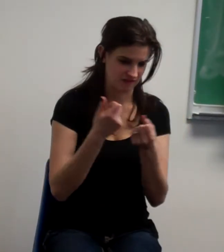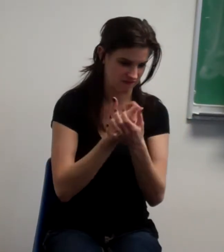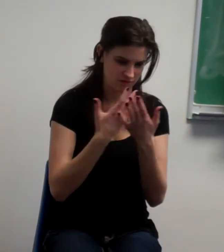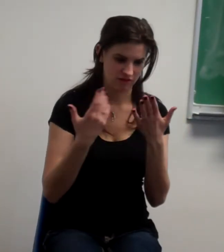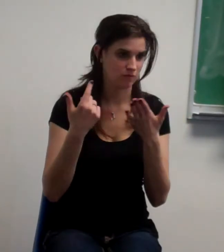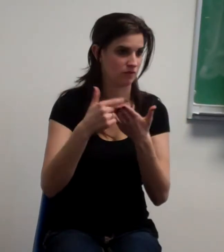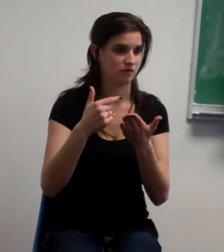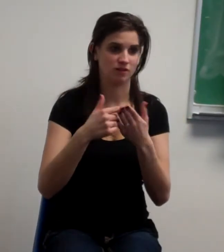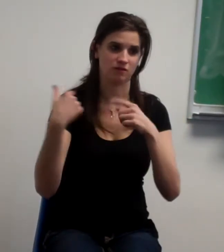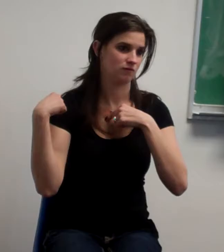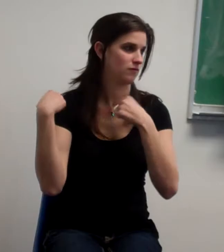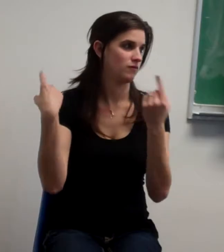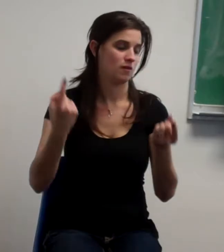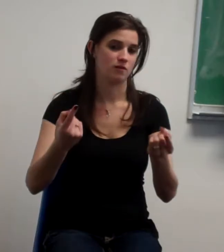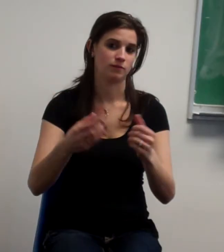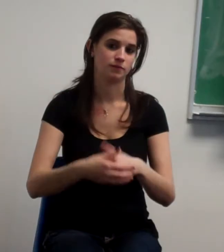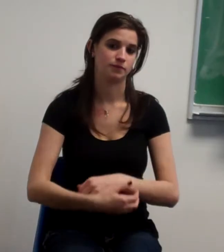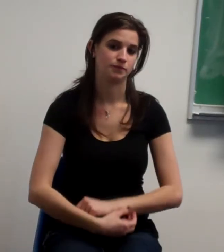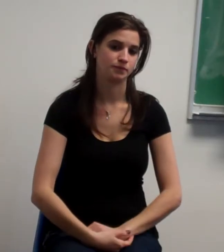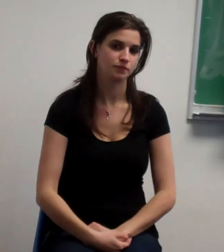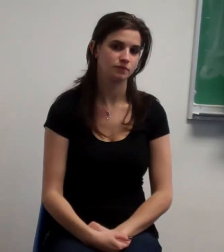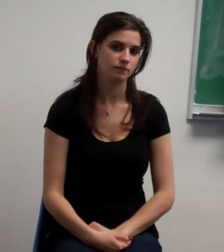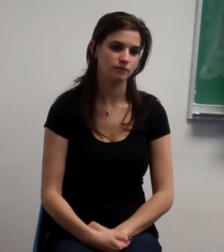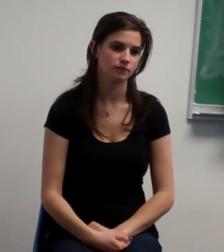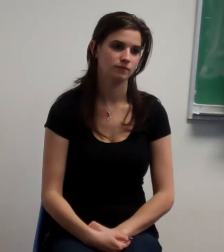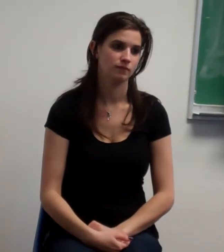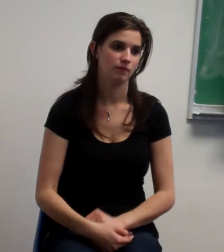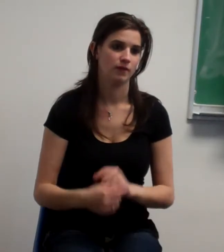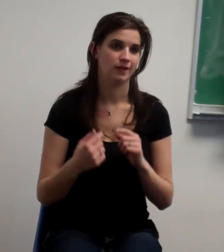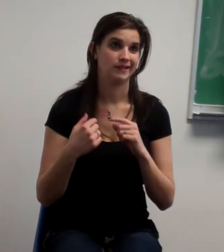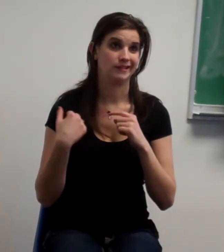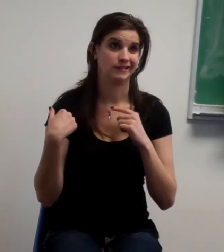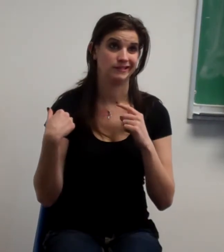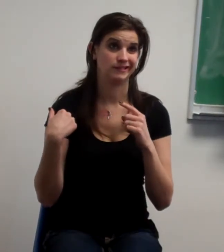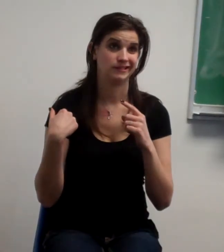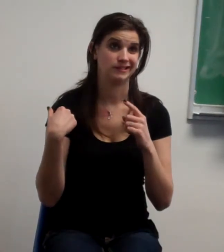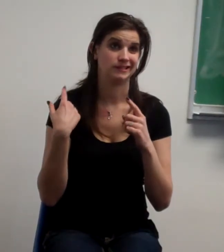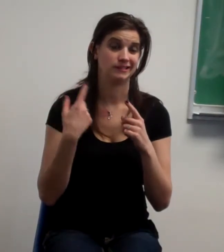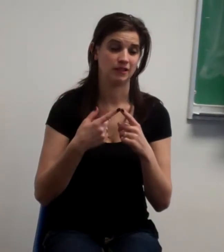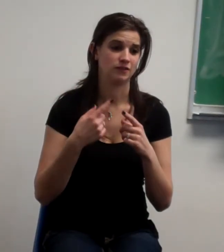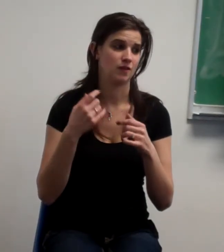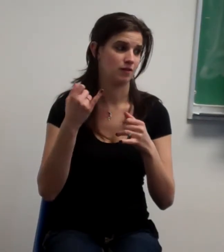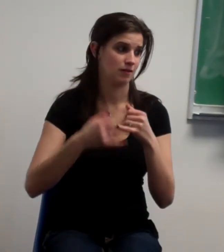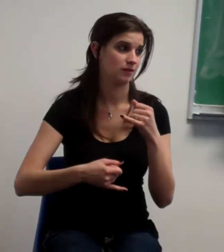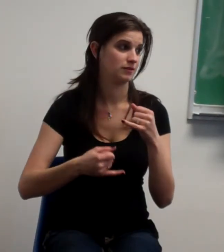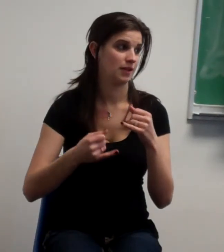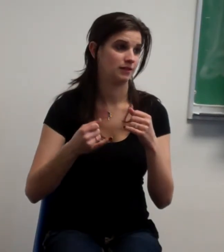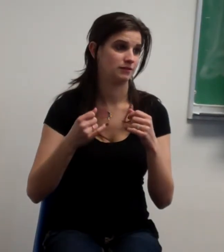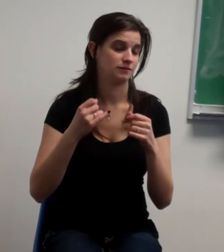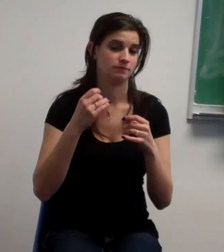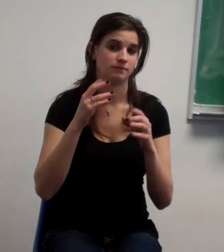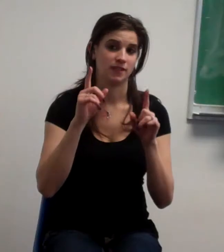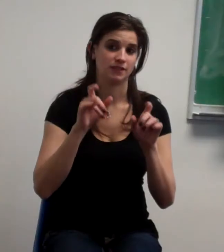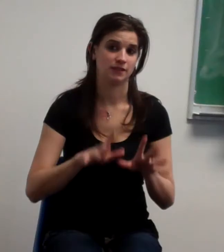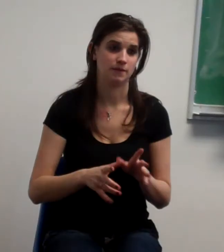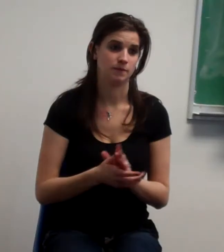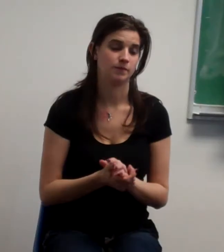Which is quite a bit. Okay. Since the last exam, West Central Africa and Europe, slavery as we discussed